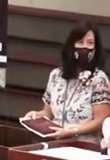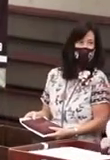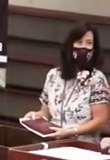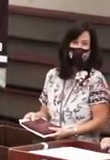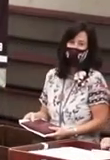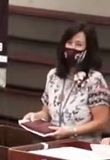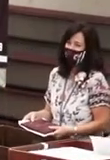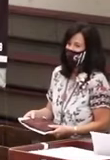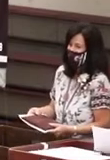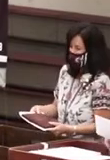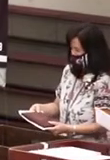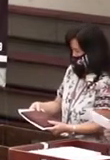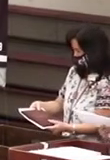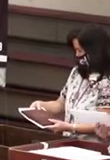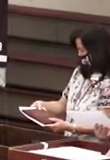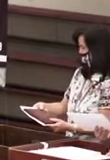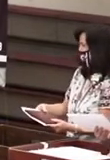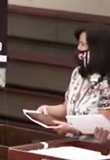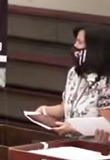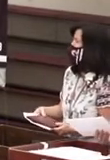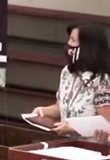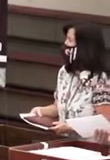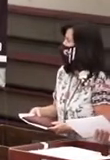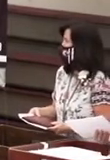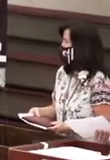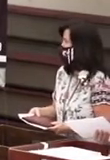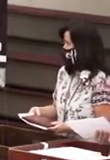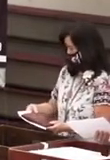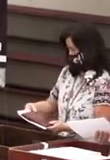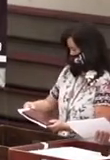Antonio Freddy Lopez.